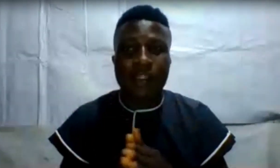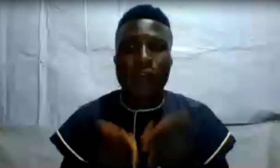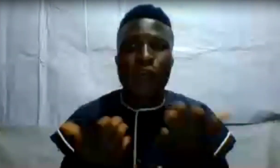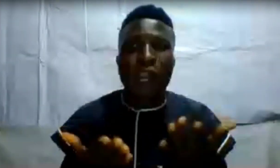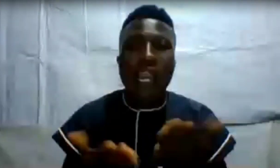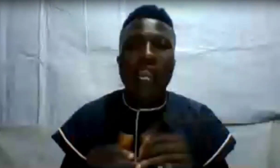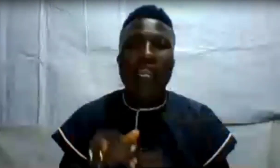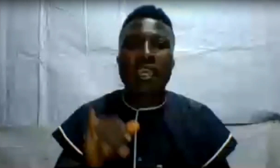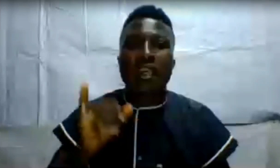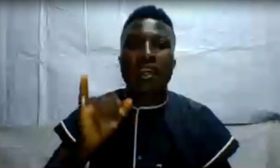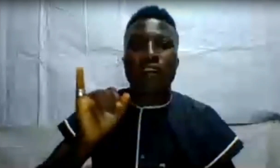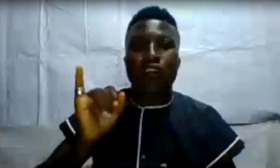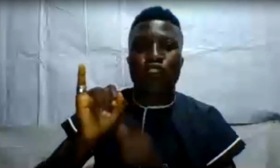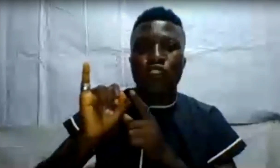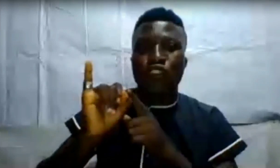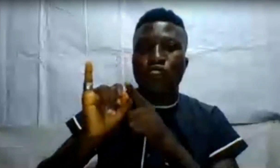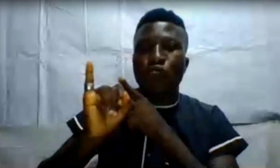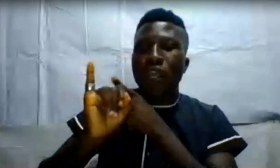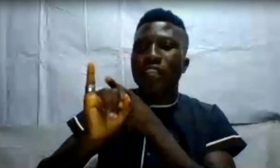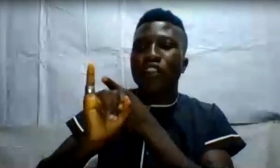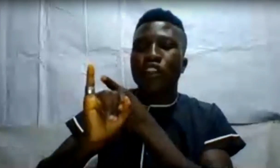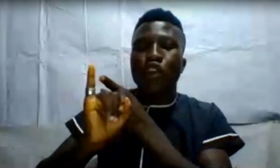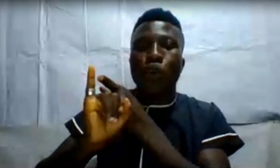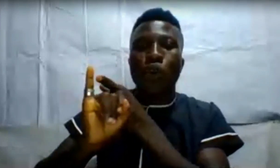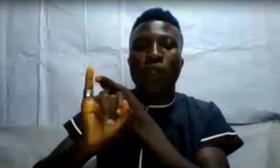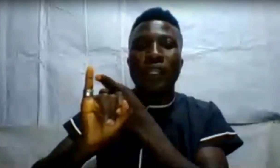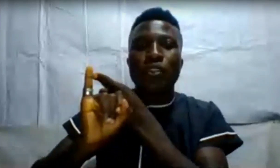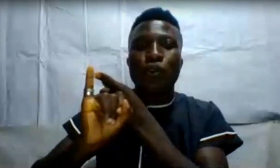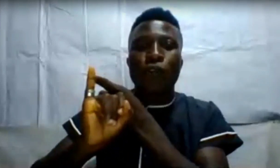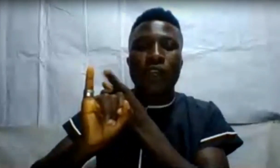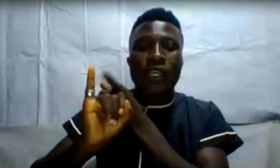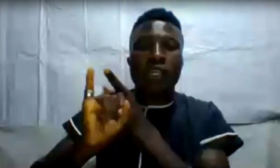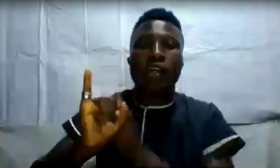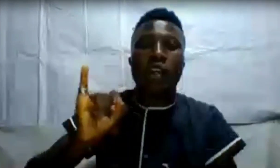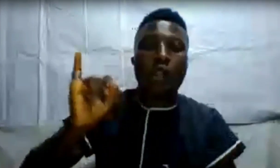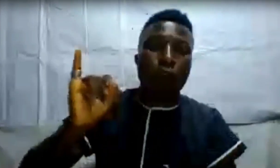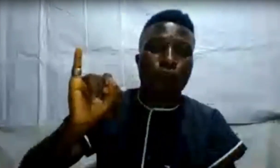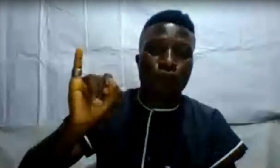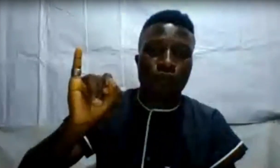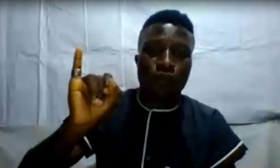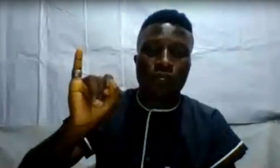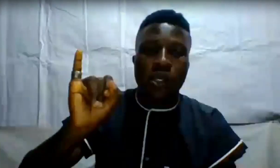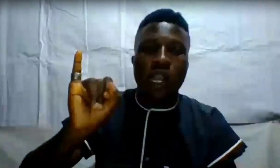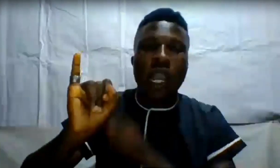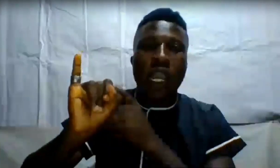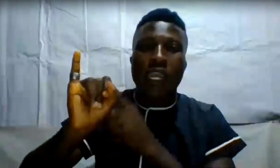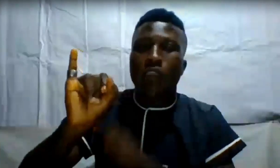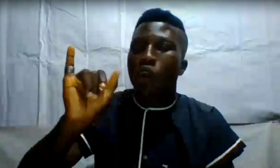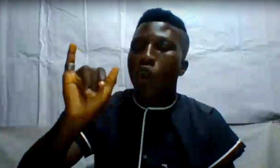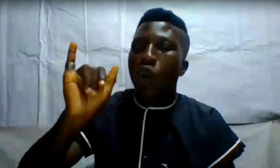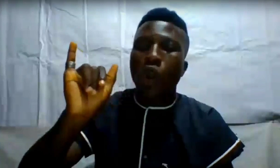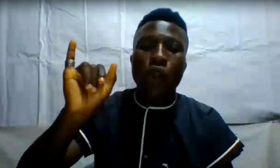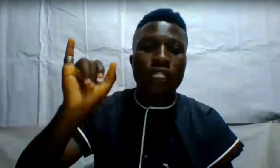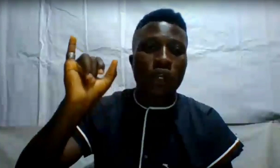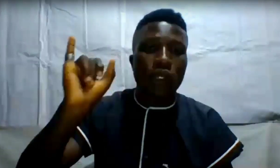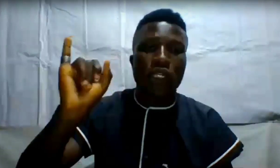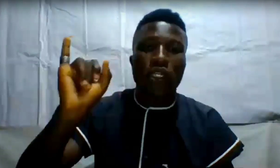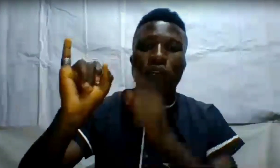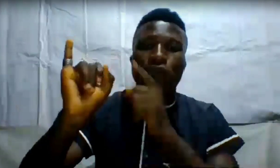I, just raise your little finger up. I. All the other fingers goes